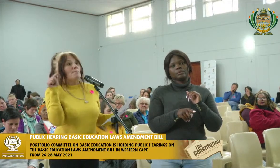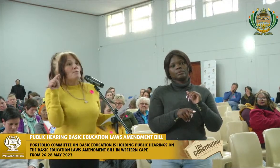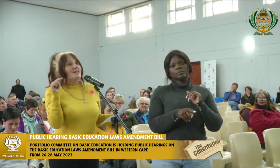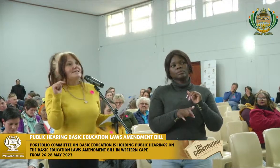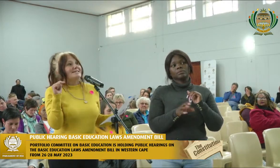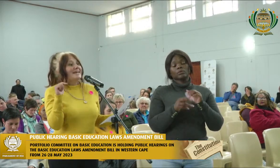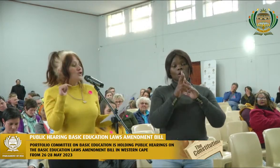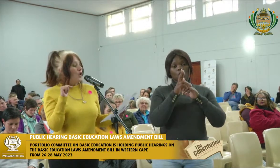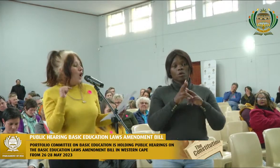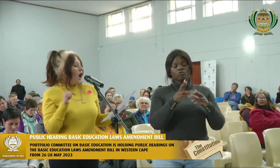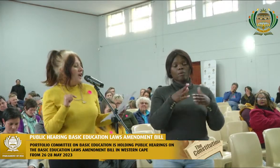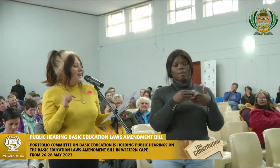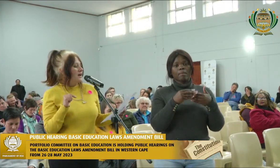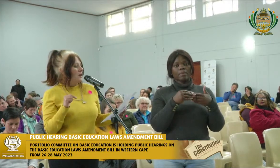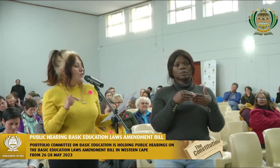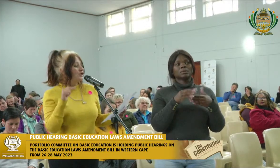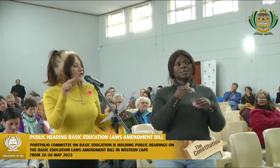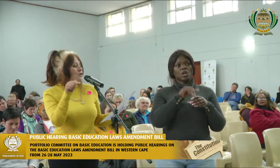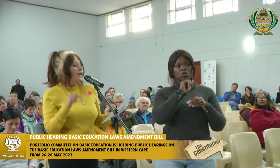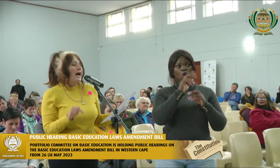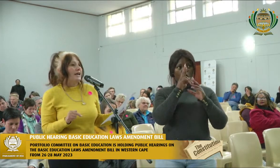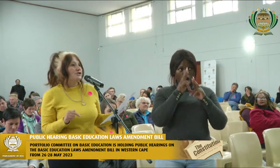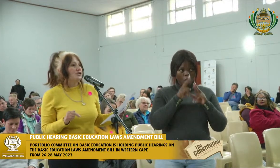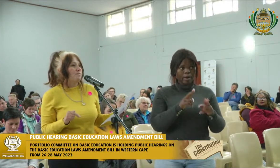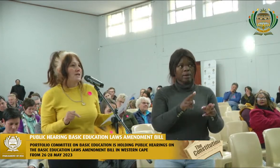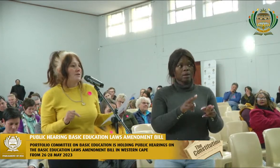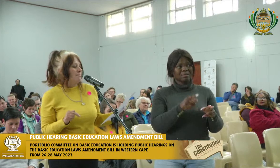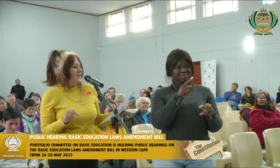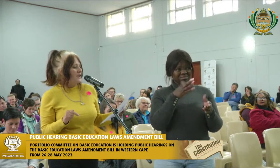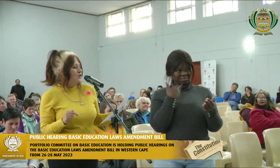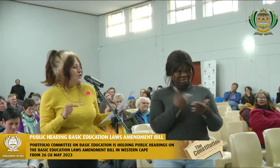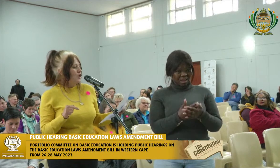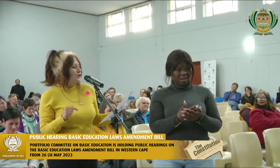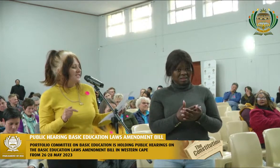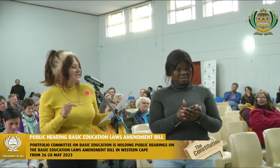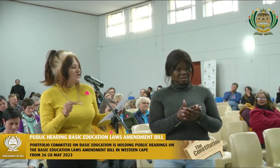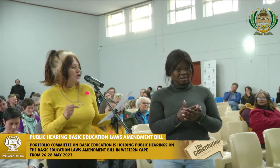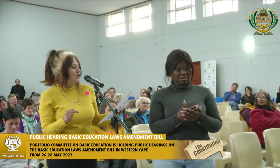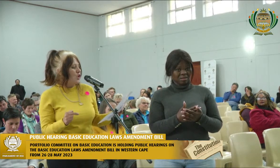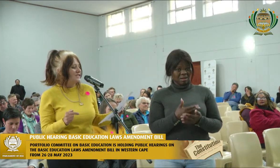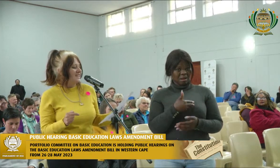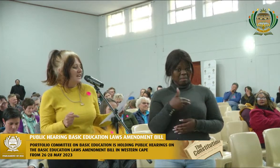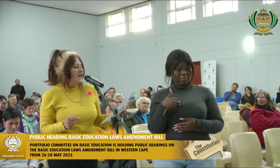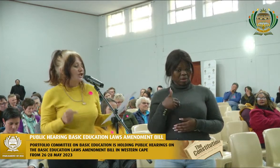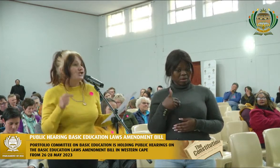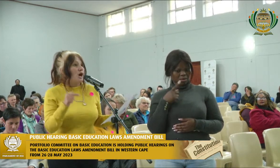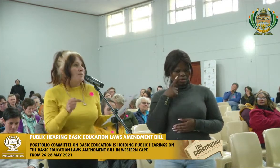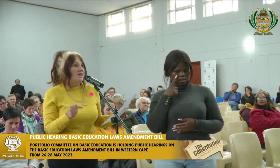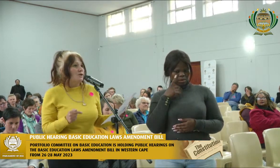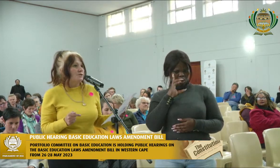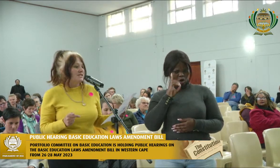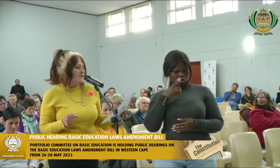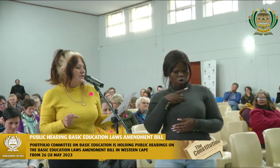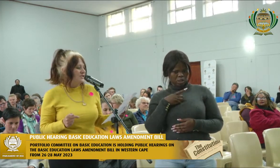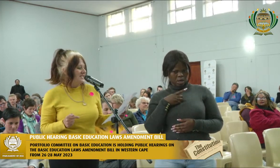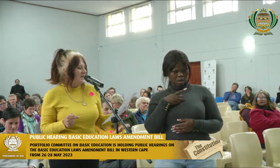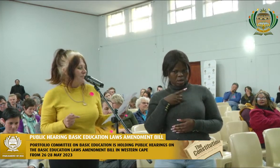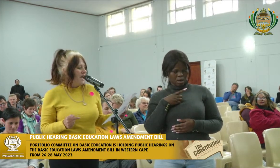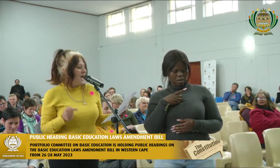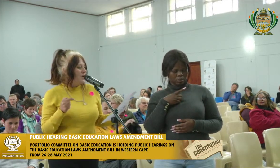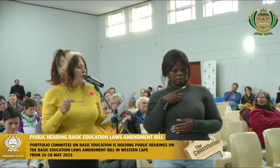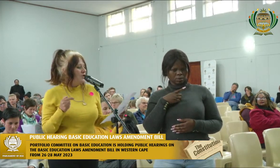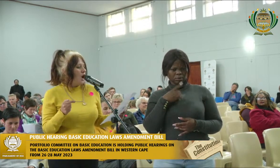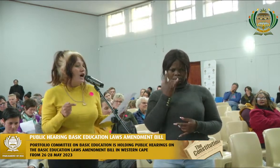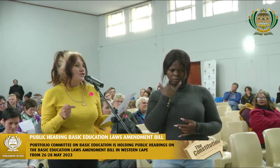honorable members, in your honor, would you like to be the mother who notices her daughter sobbing herself to